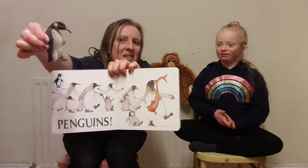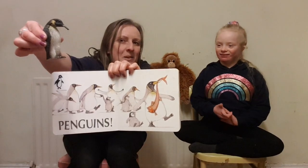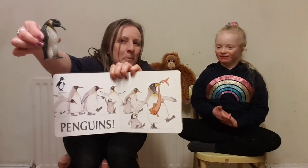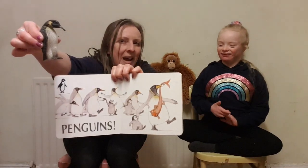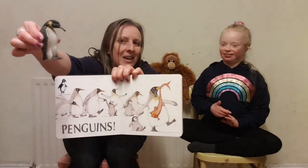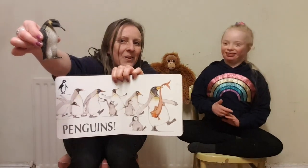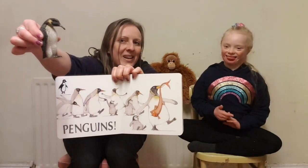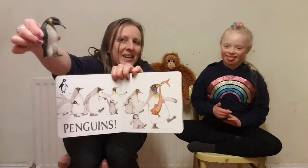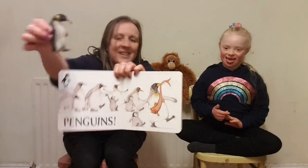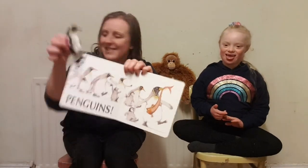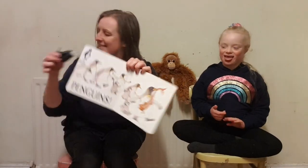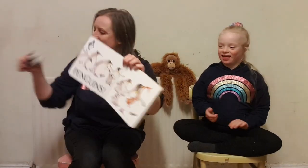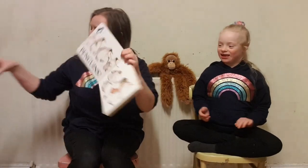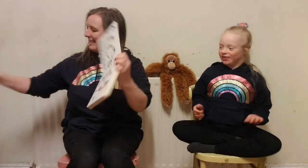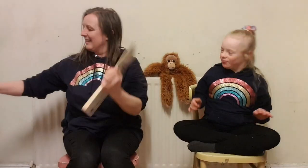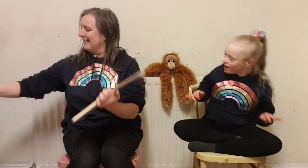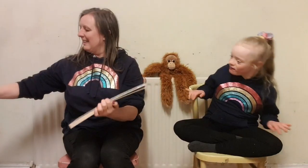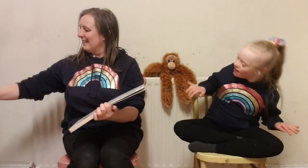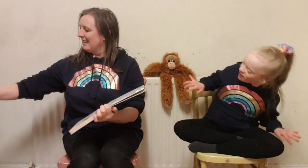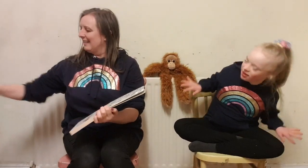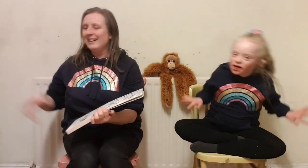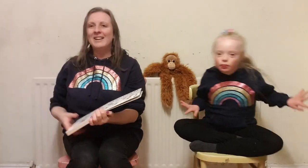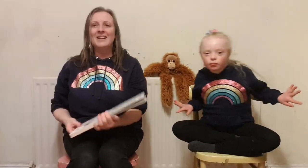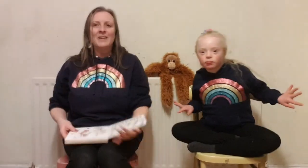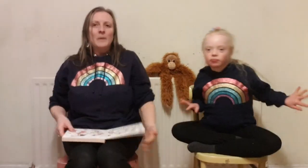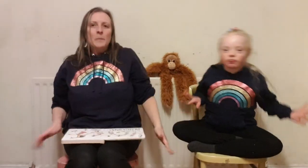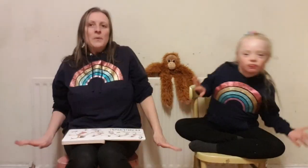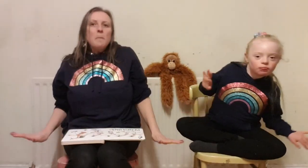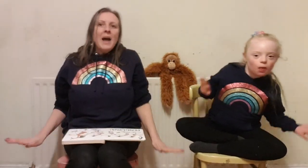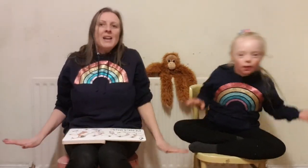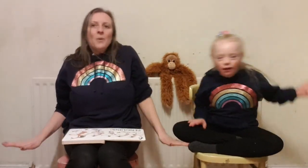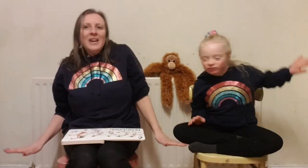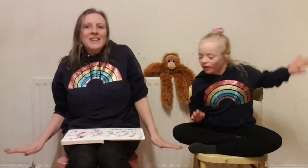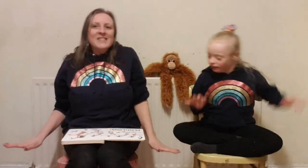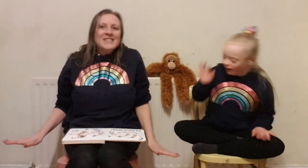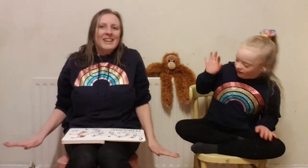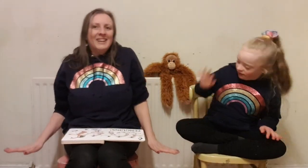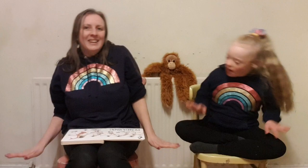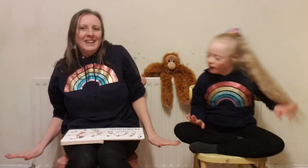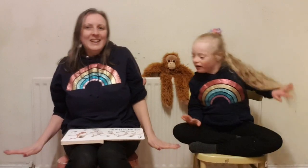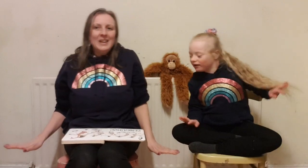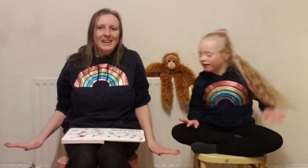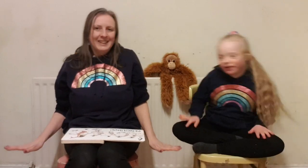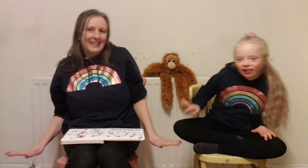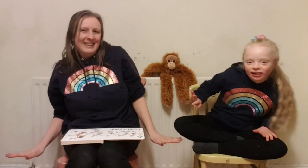Some penguins. It's penguins. Penguins.